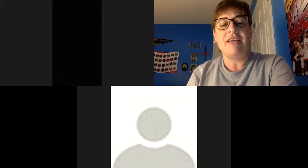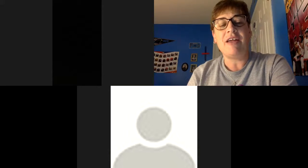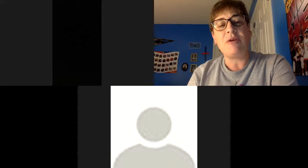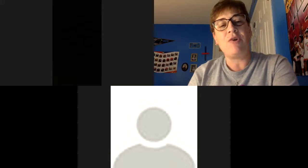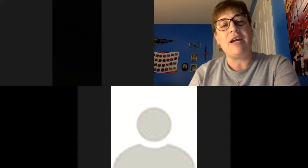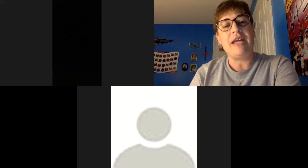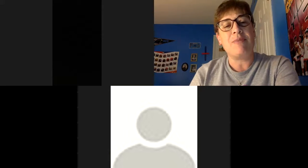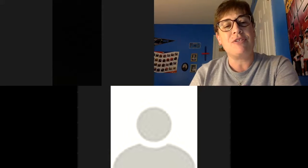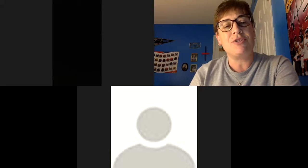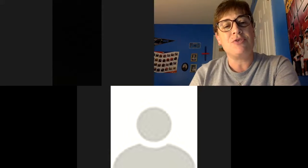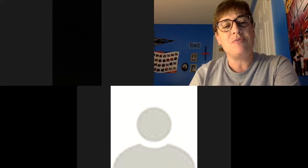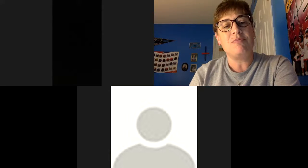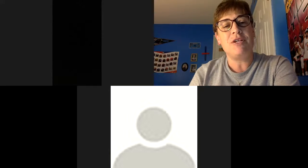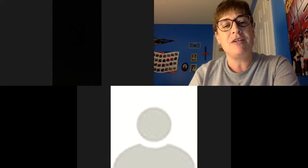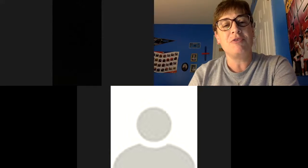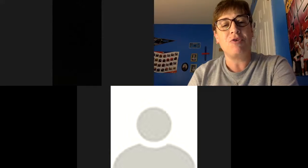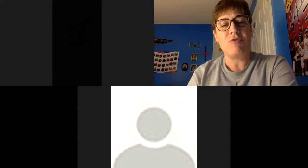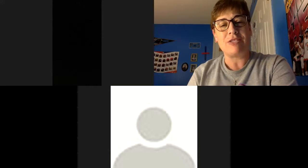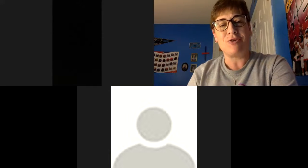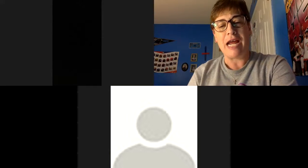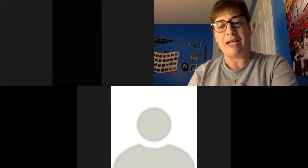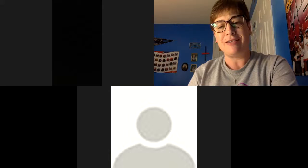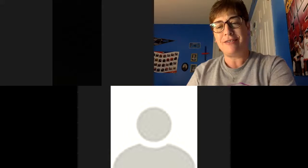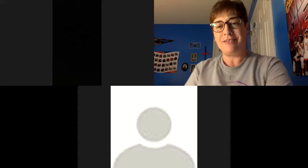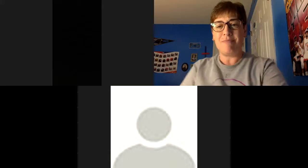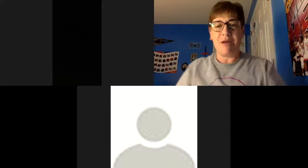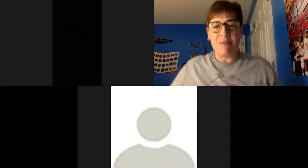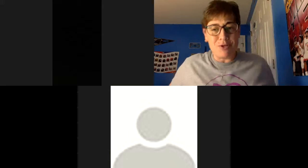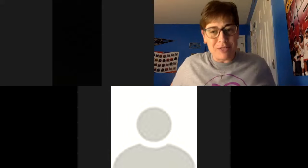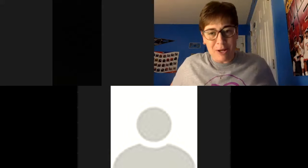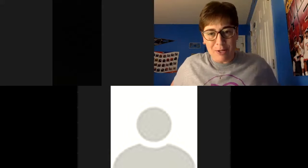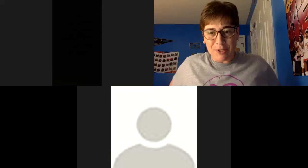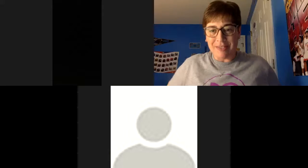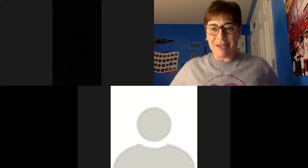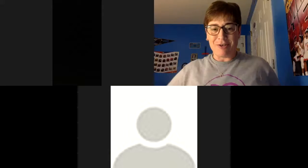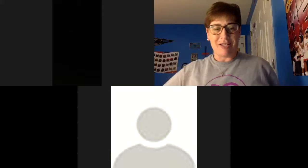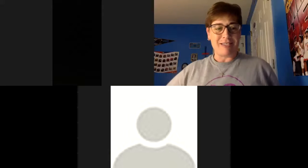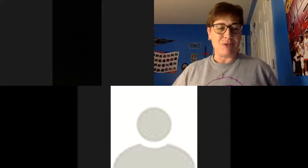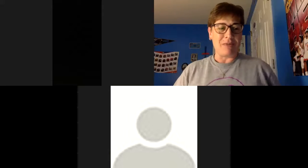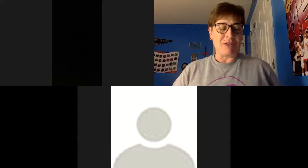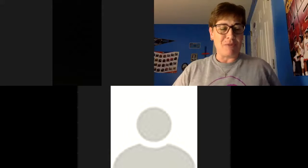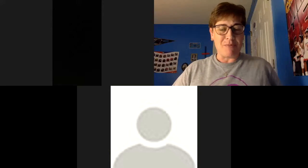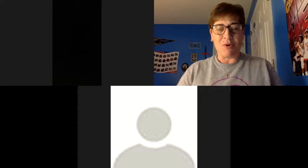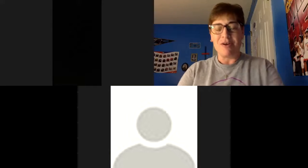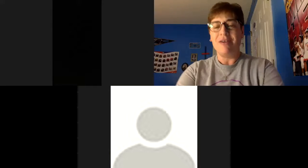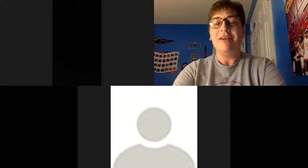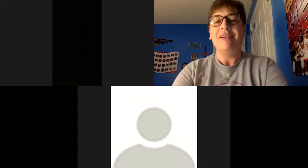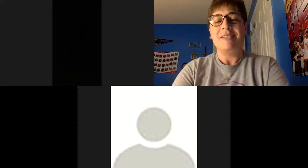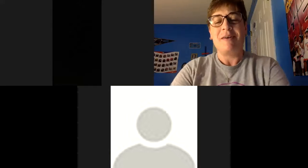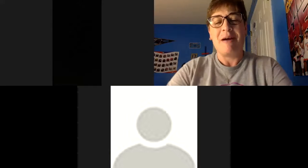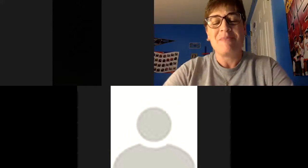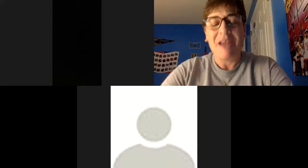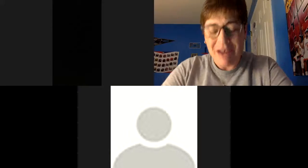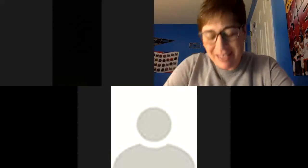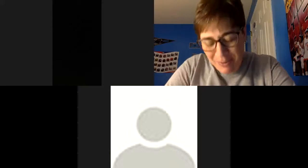good. Yeah, that'll be great. Amber says she'll put in a little raising her hand emoji. That'll be good. That'll kind of signal me a little bit more.